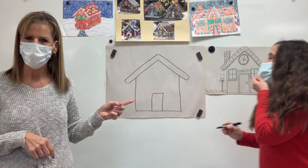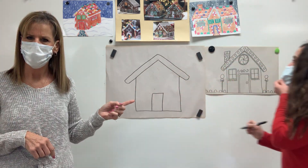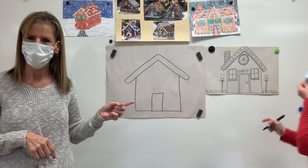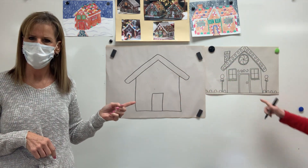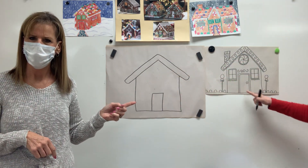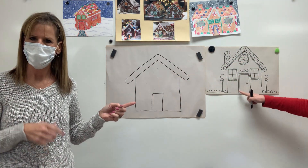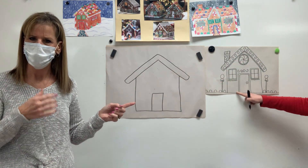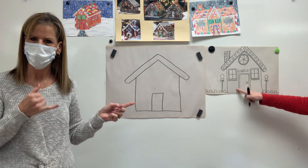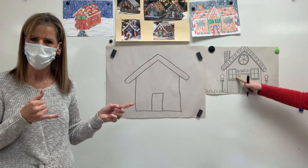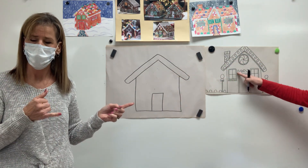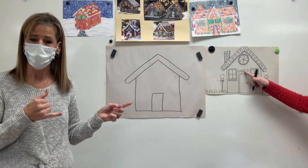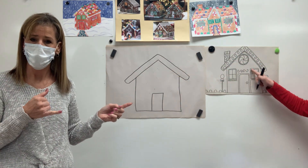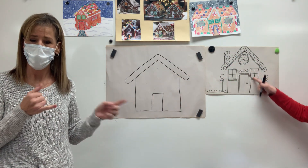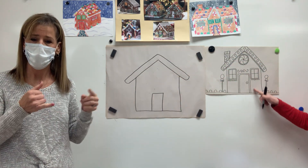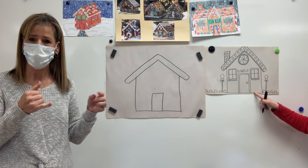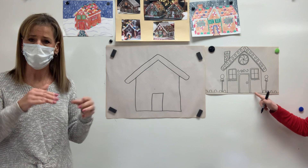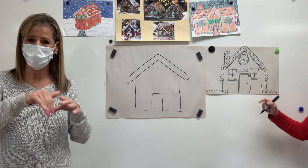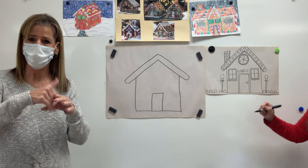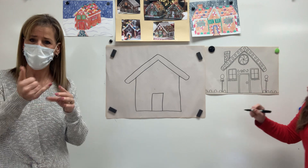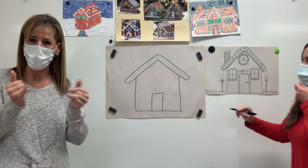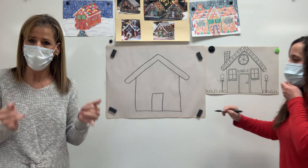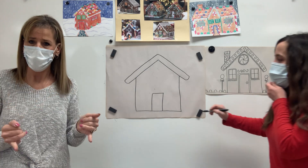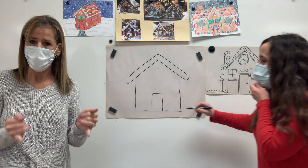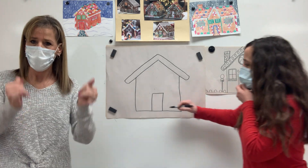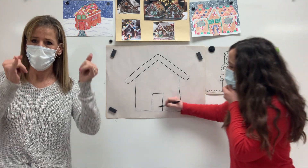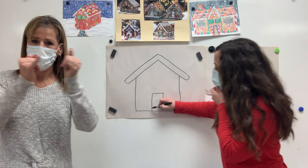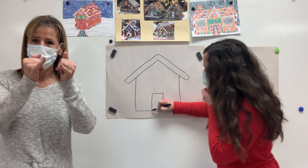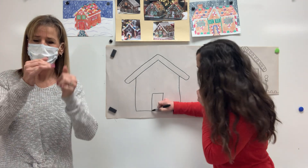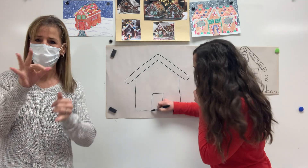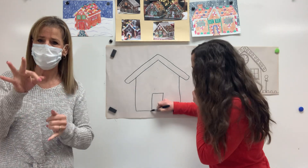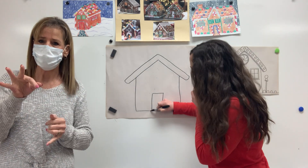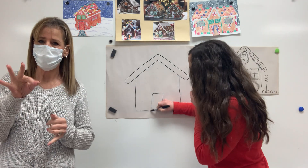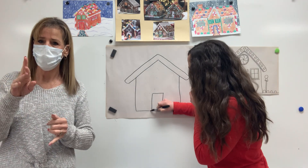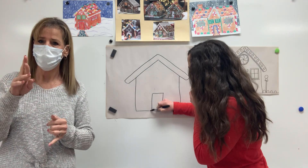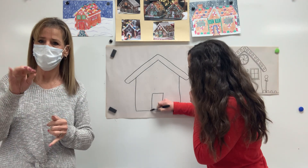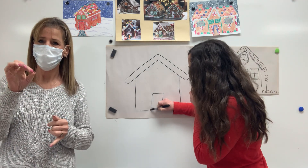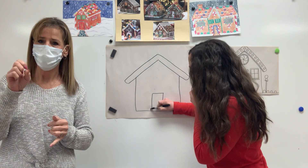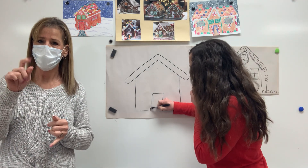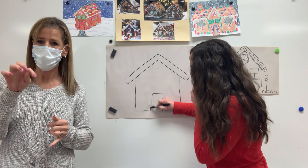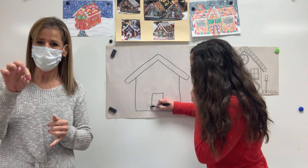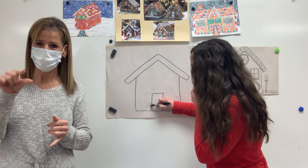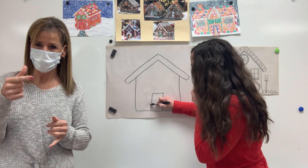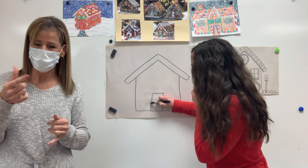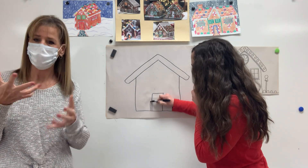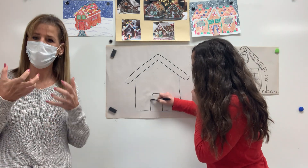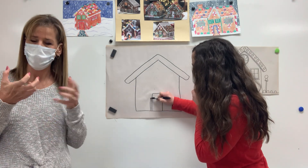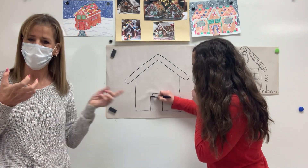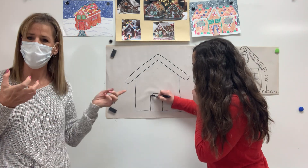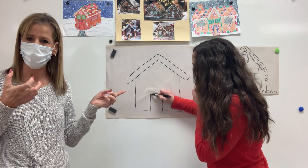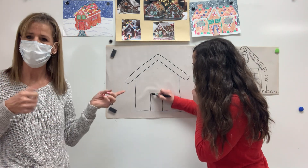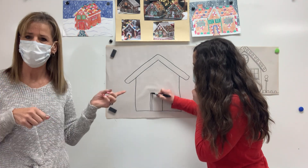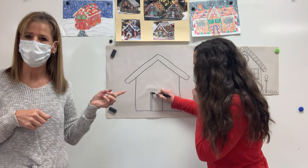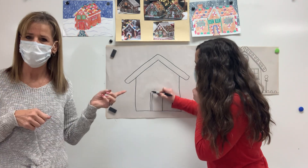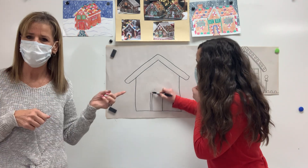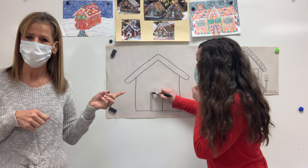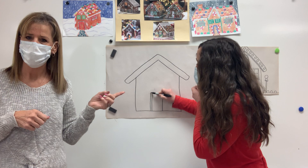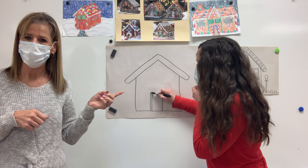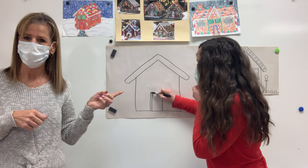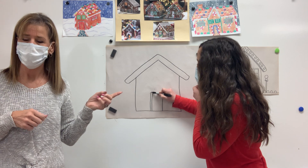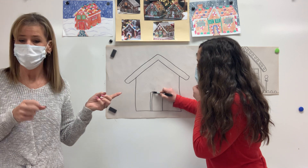Now, I could even outline my door with some frosting if I wanted to. So I could outline it like this, or maybe